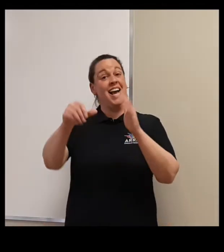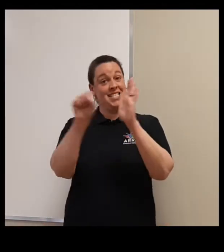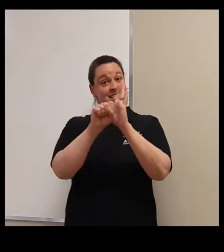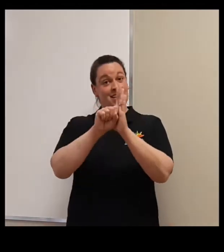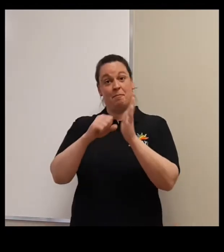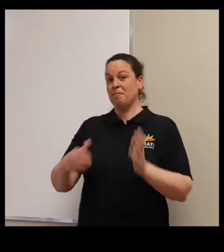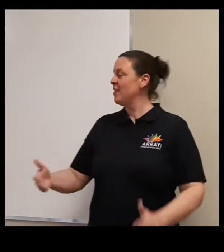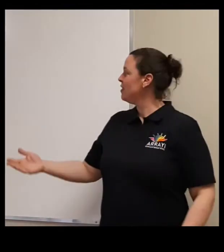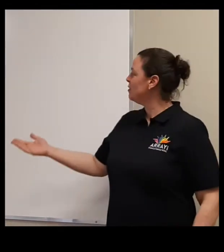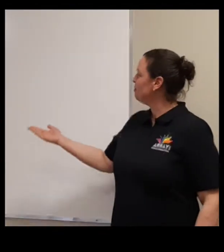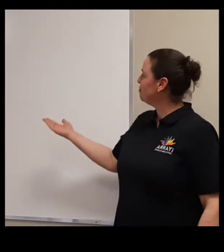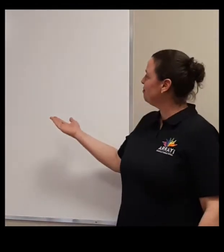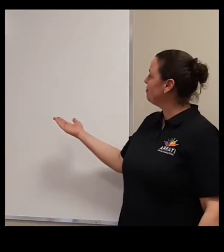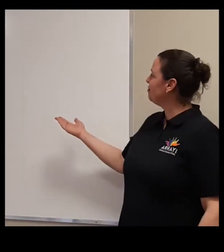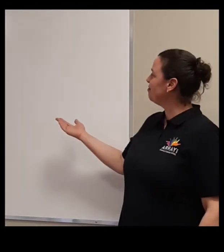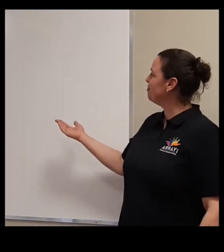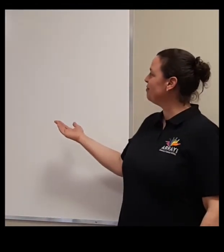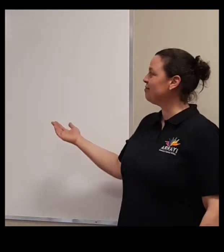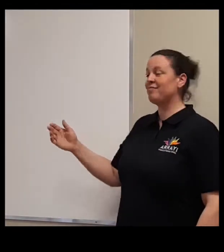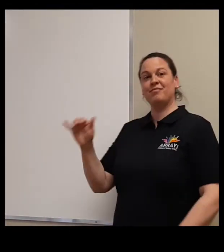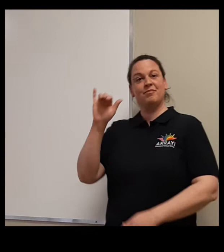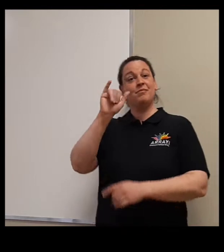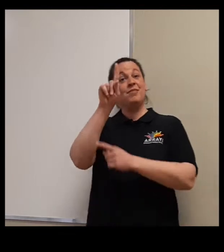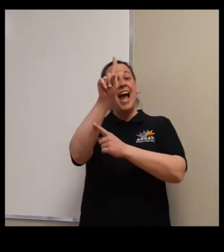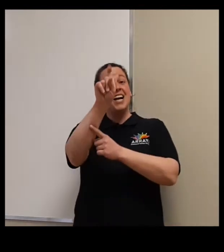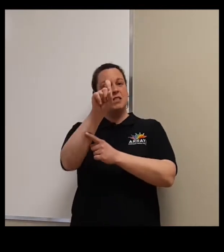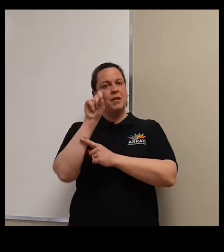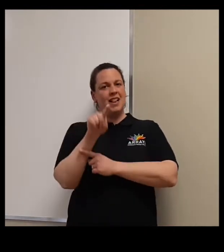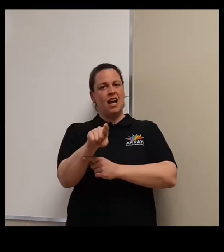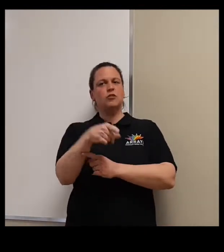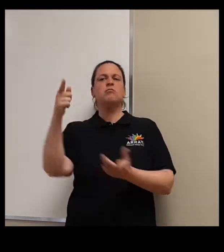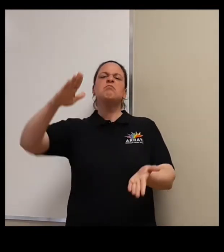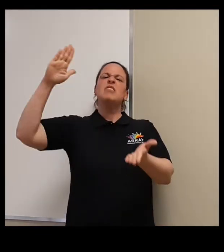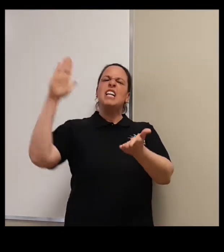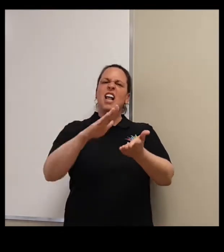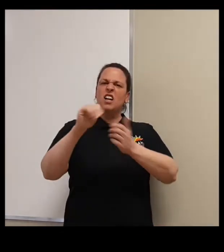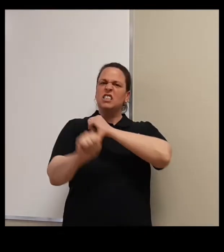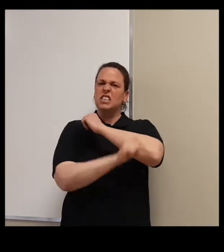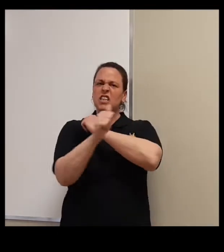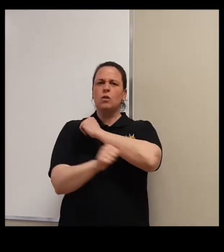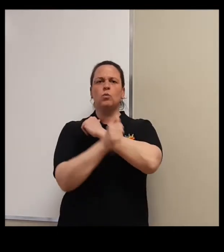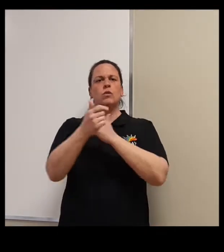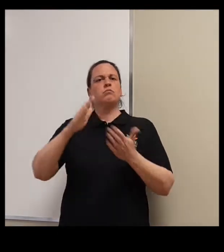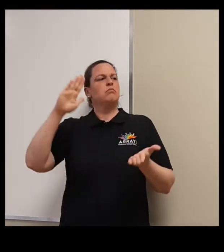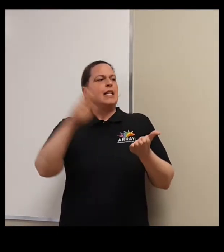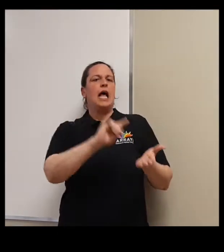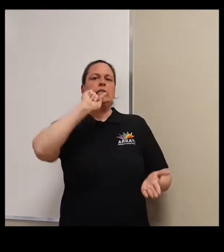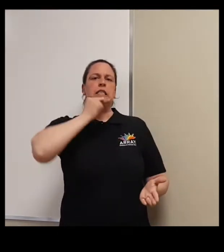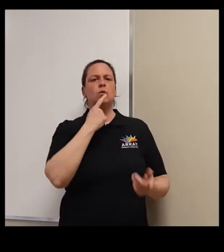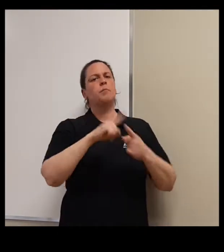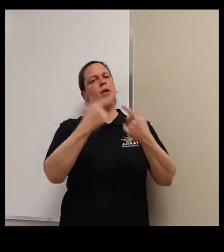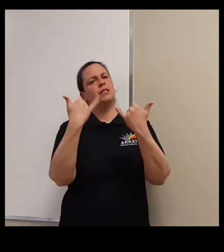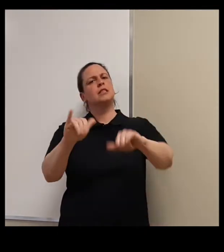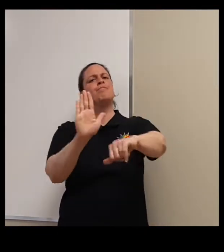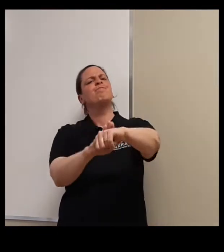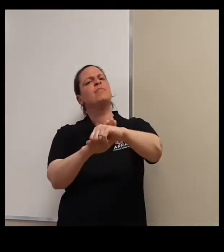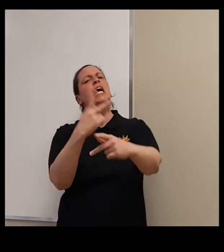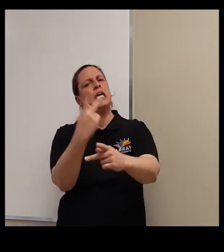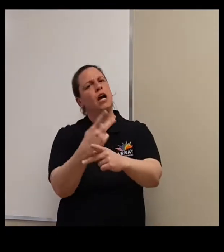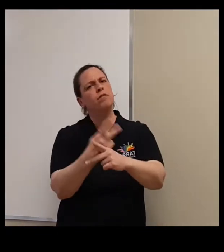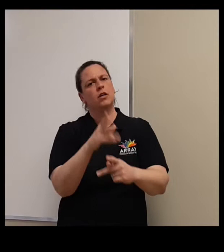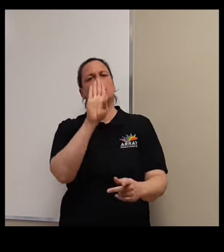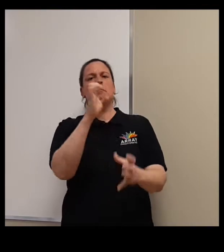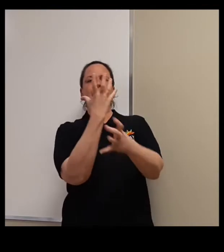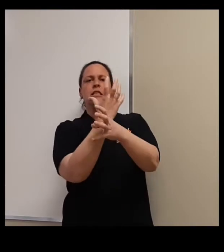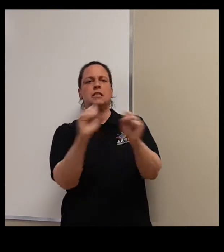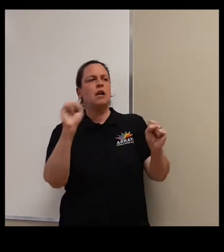Next symbol, exclamation mark, which is less dangerous and also less serious, but you should still be careful when using it.